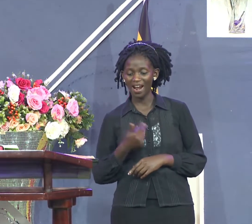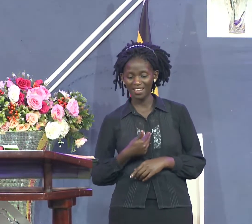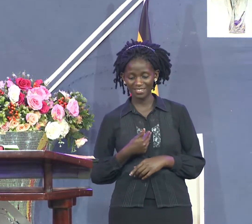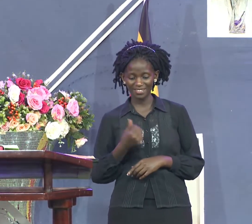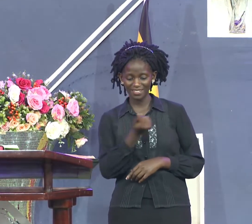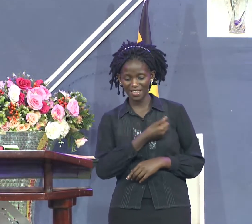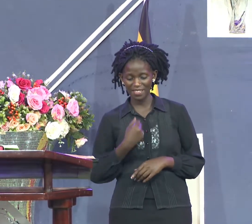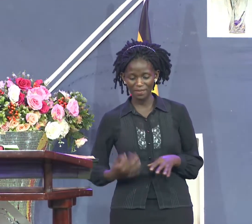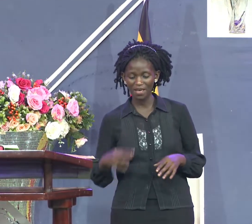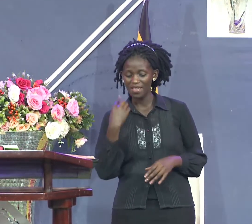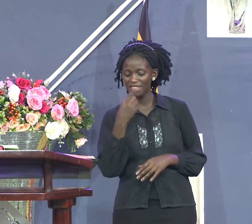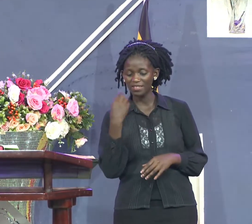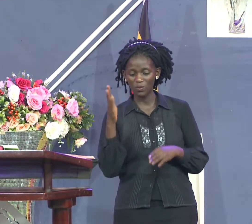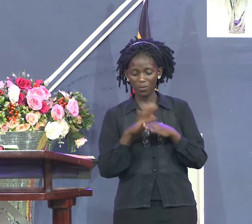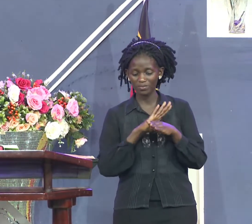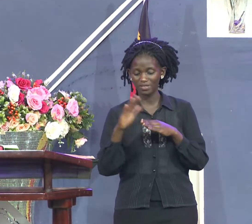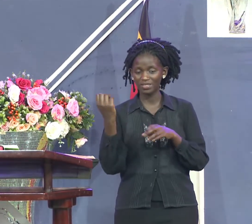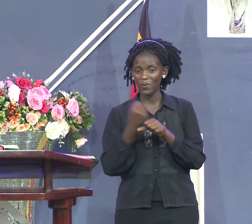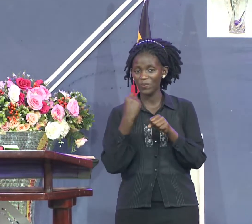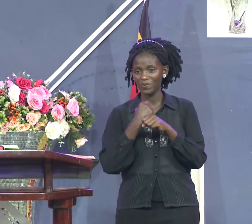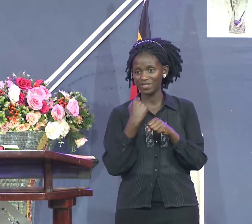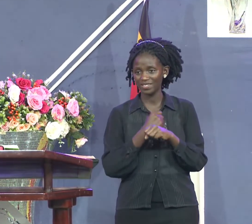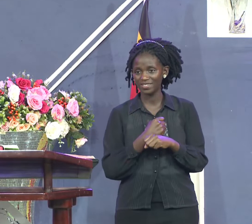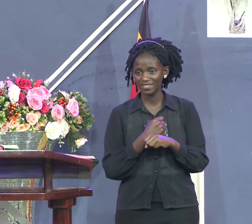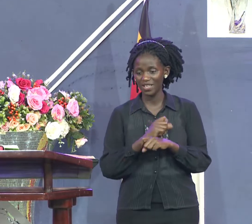Remember, we the working mothers,